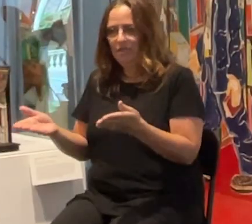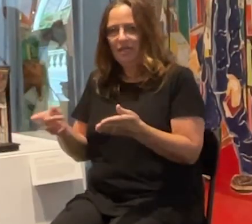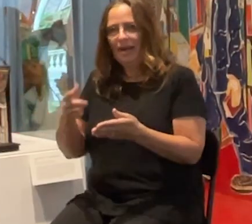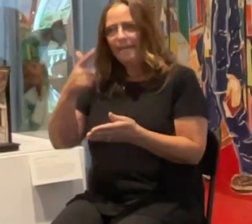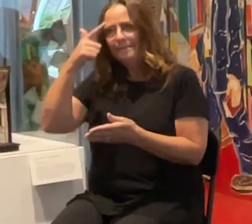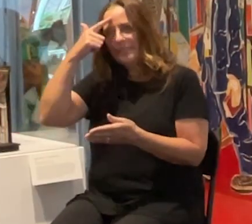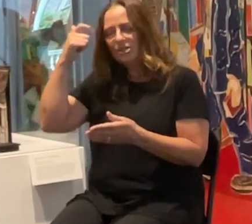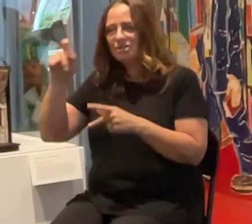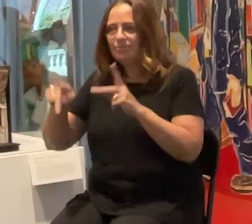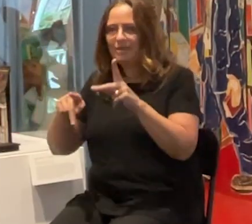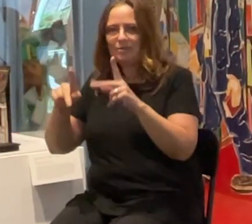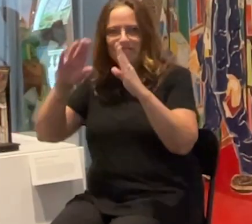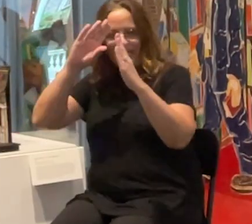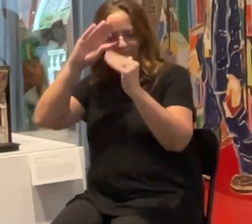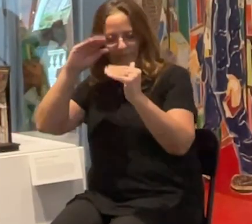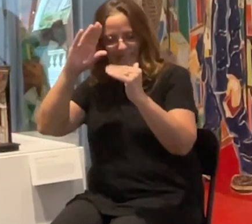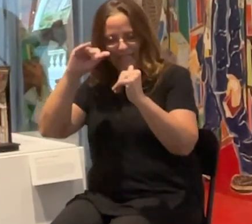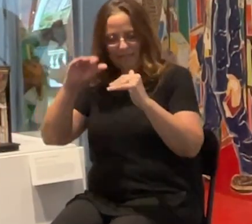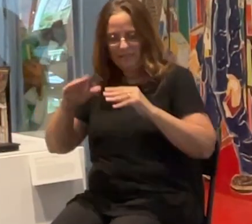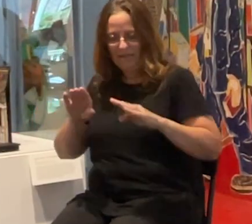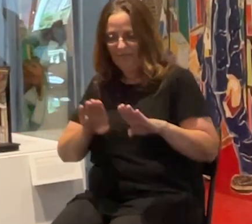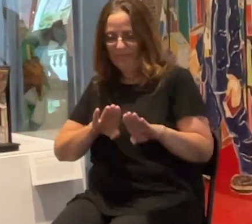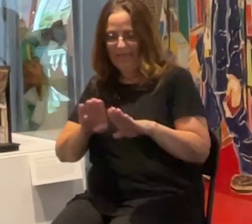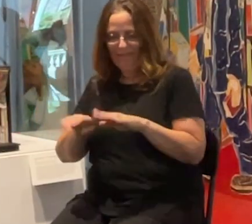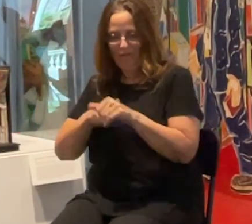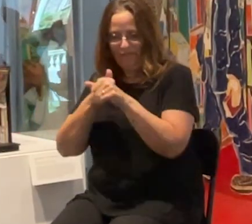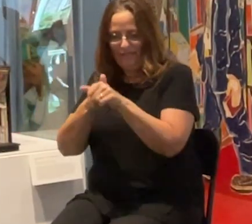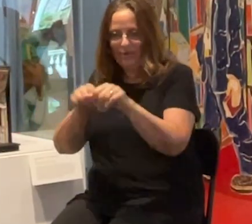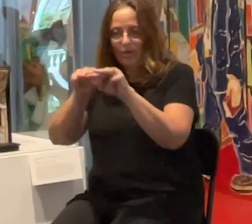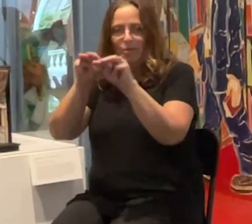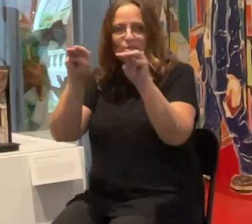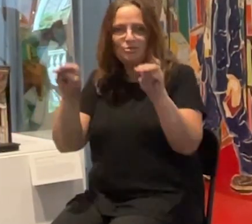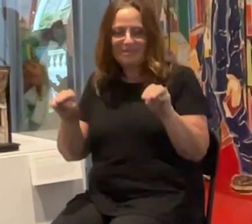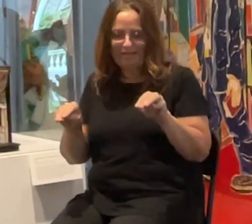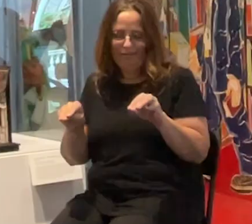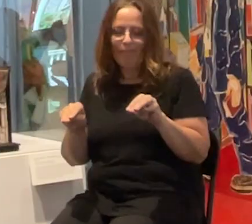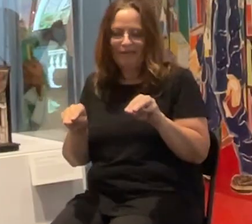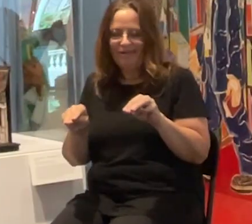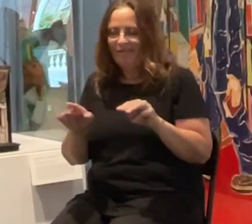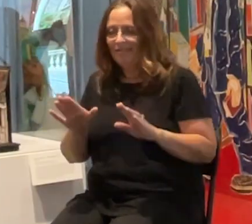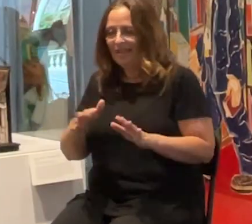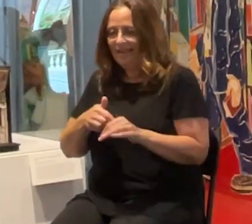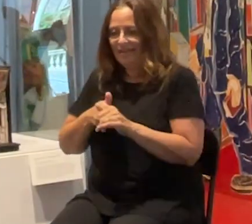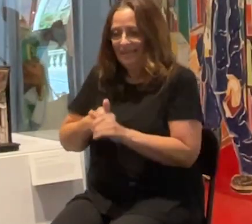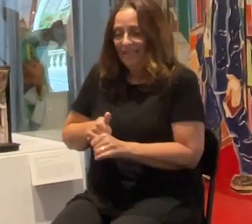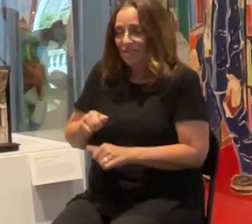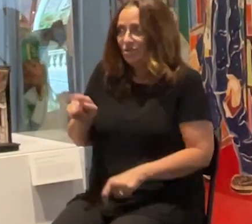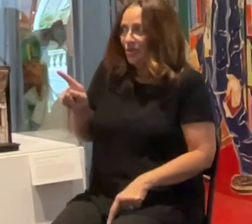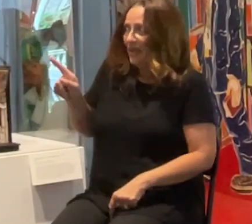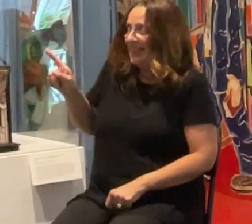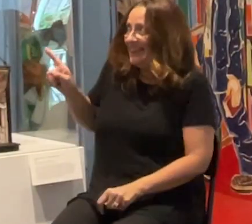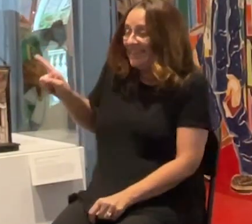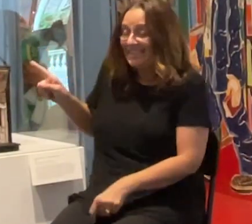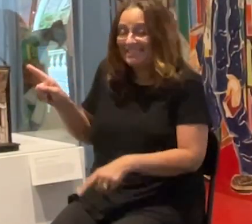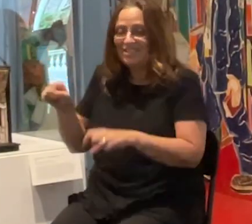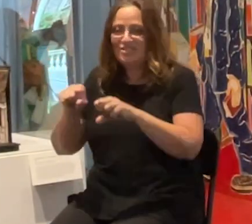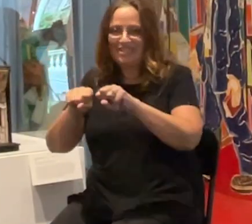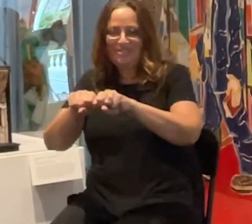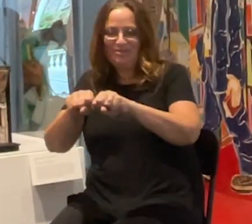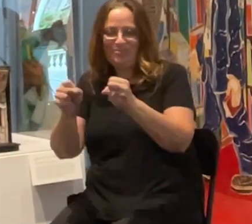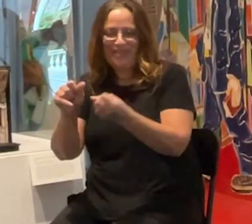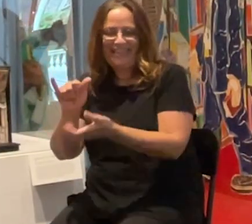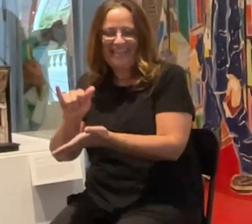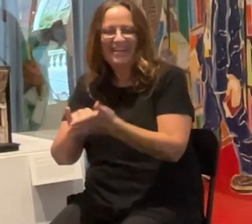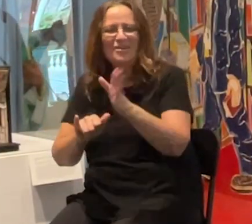behavior. And, you know, this is one of the great pieces that tries its best to break that, you know, silent shuffle or whatever through the museum